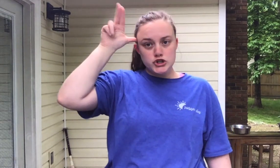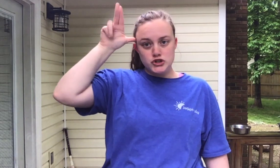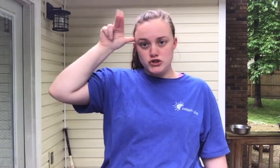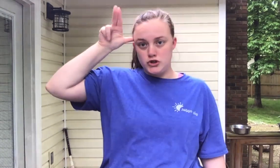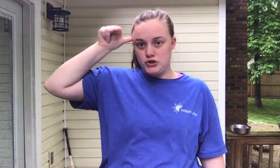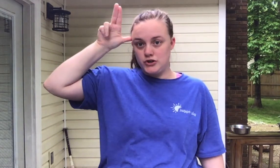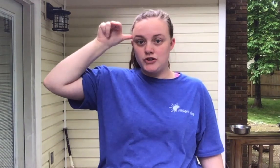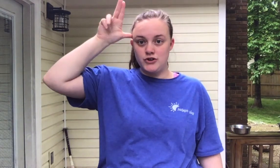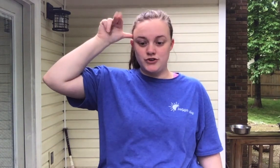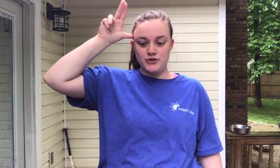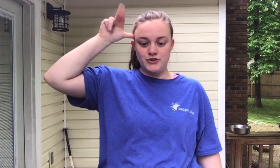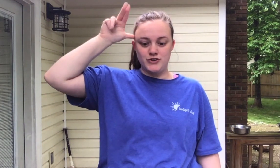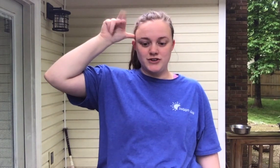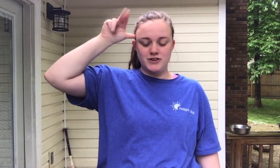horse,